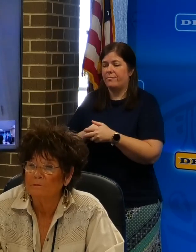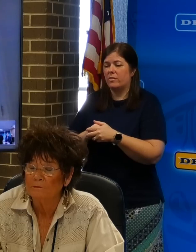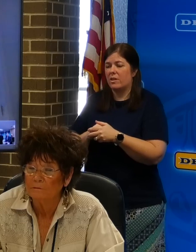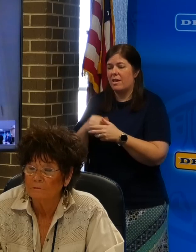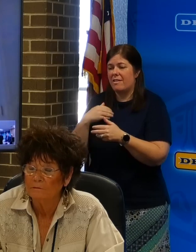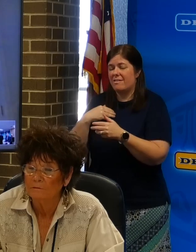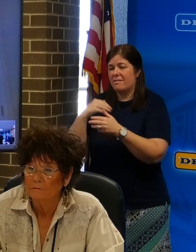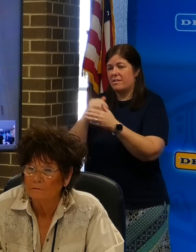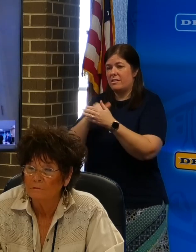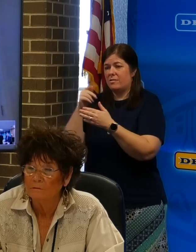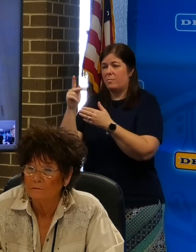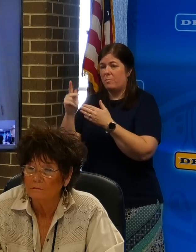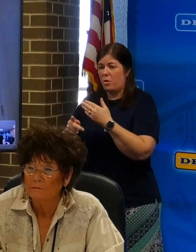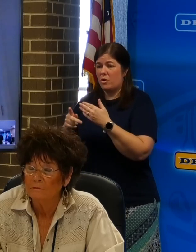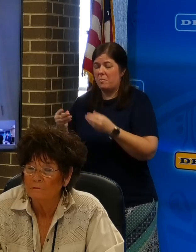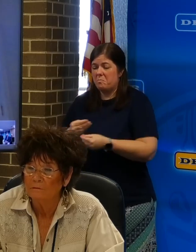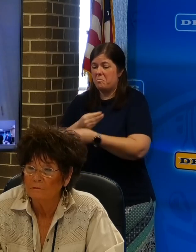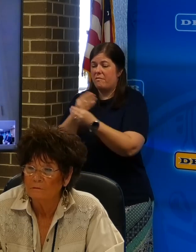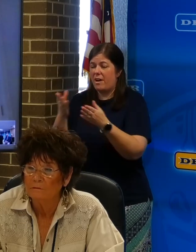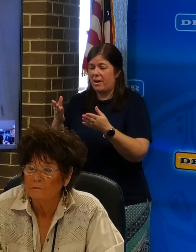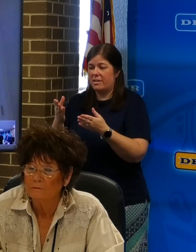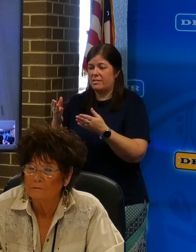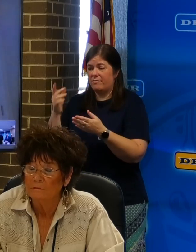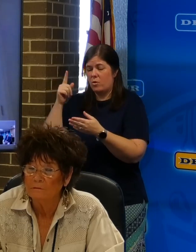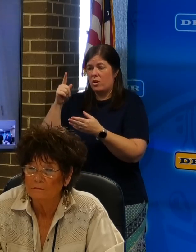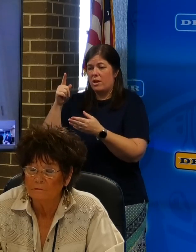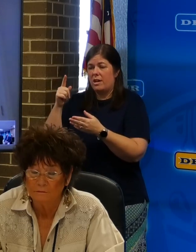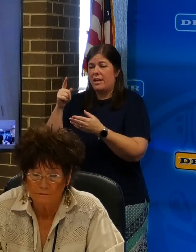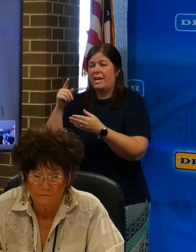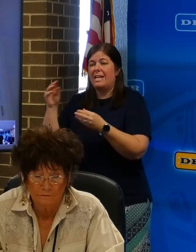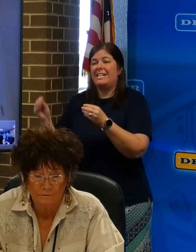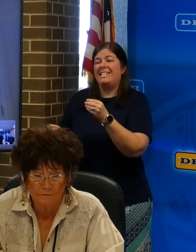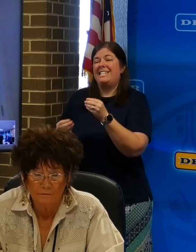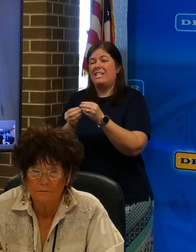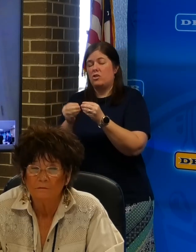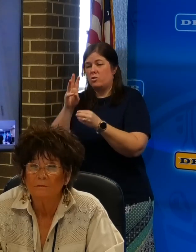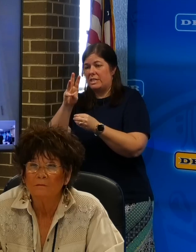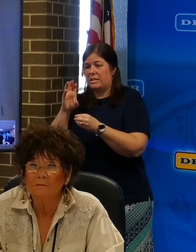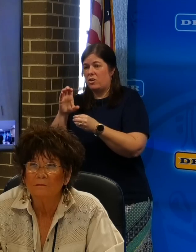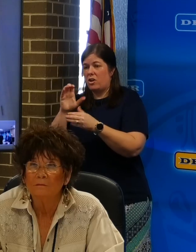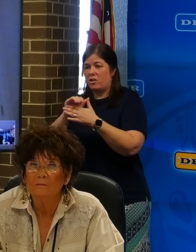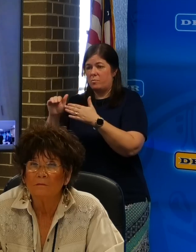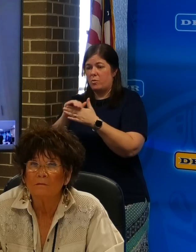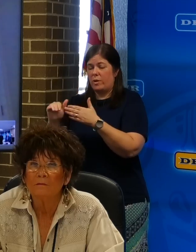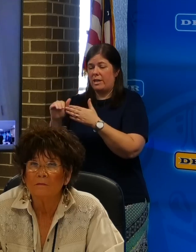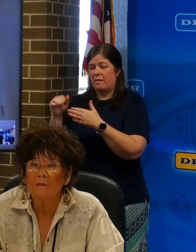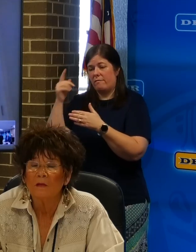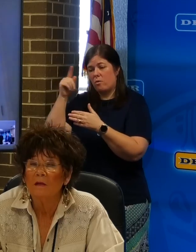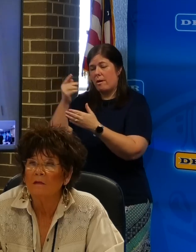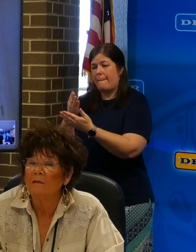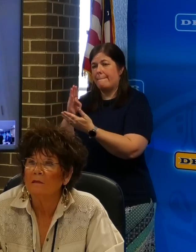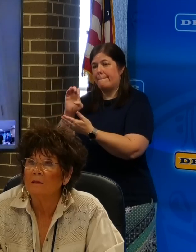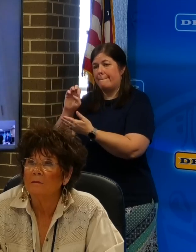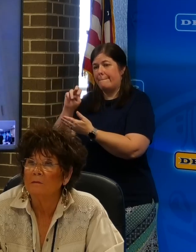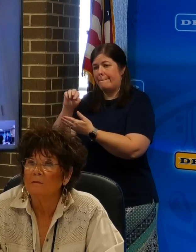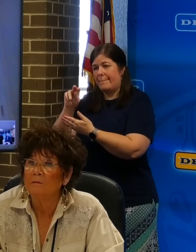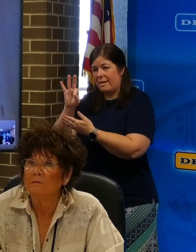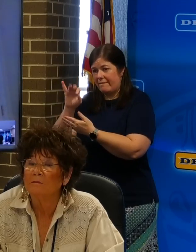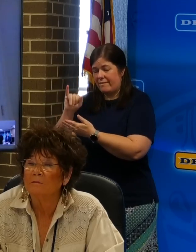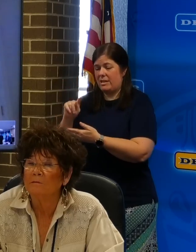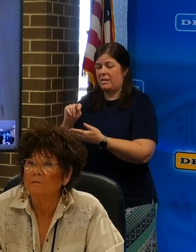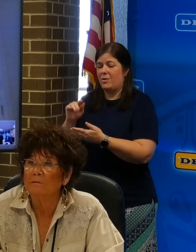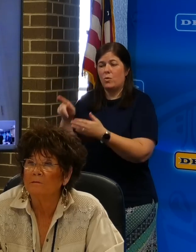Compensation Program, which provides for an additional $600 a week in benefits. The additional $600 weekly benefits will only